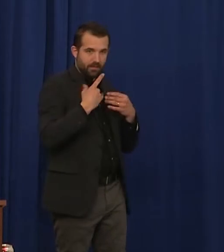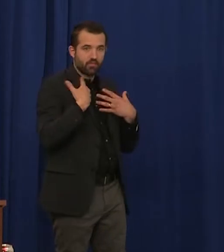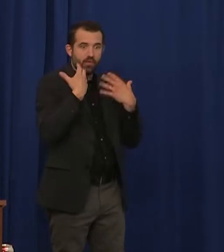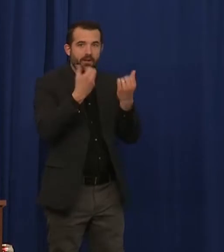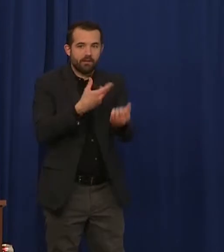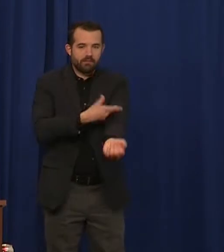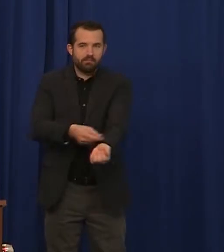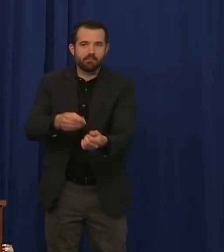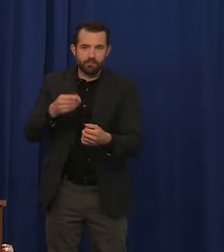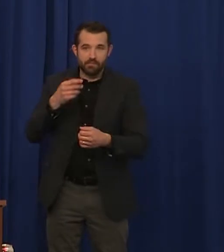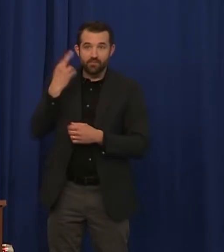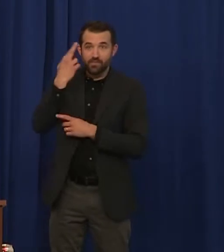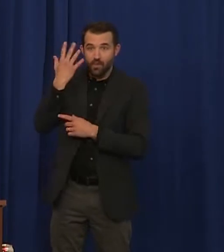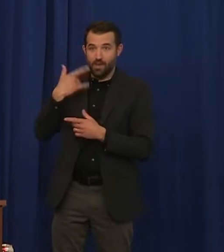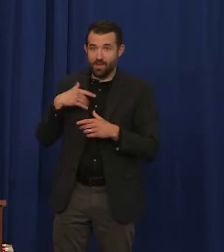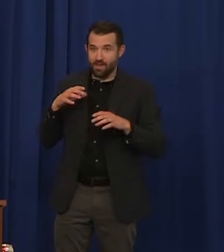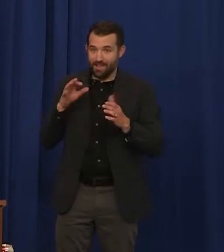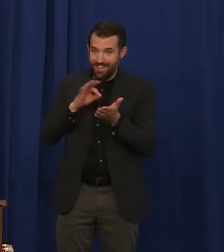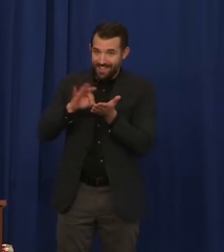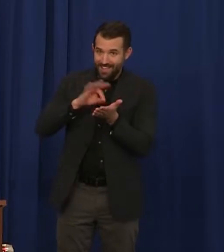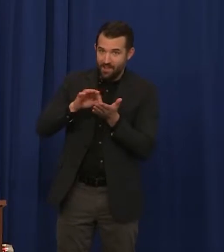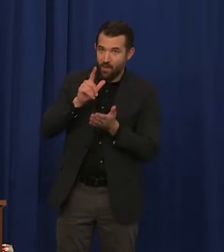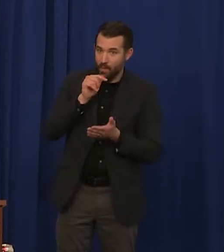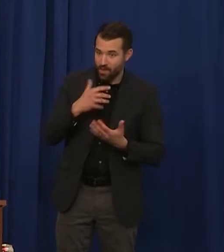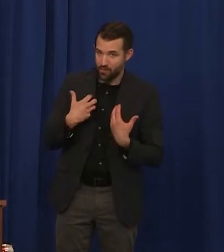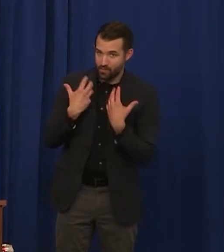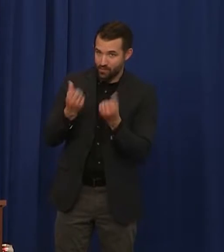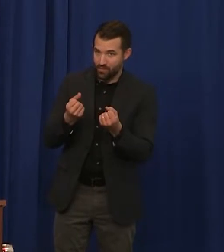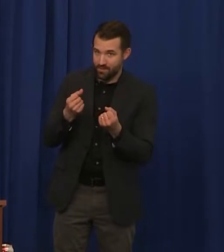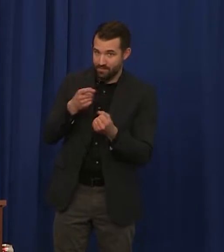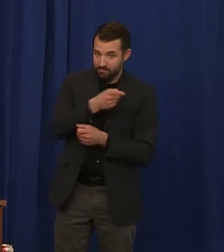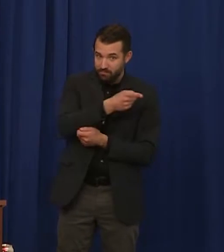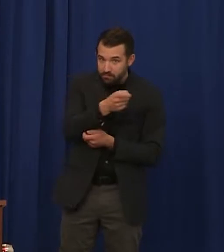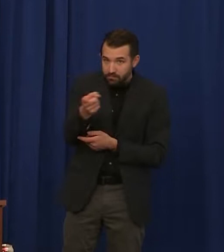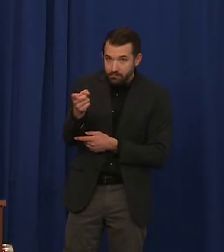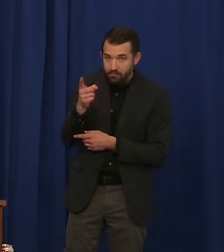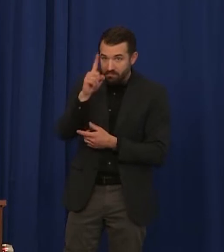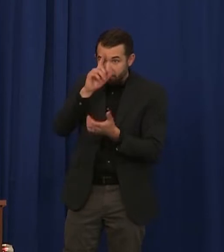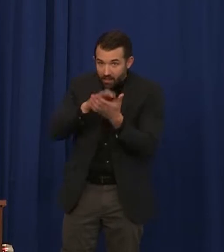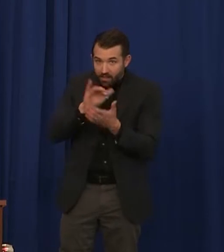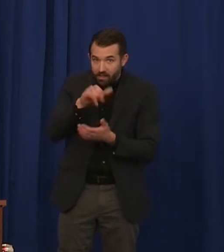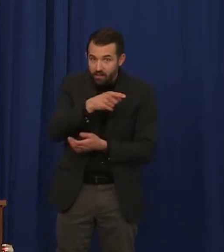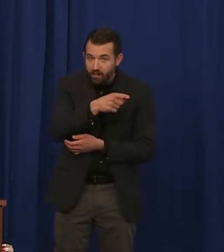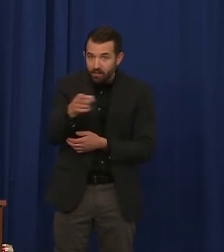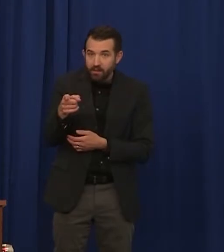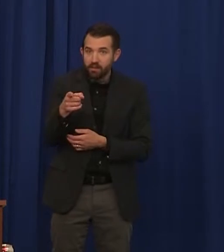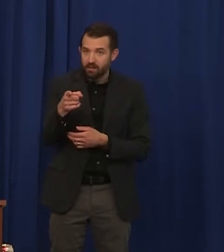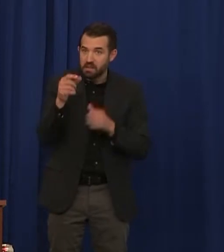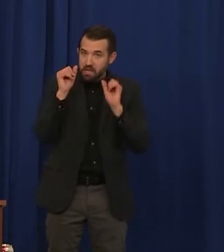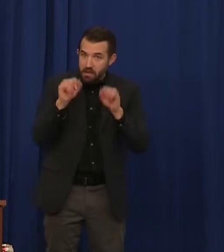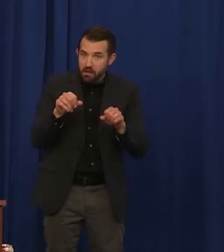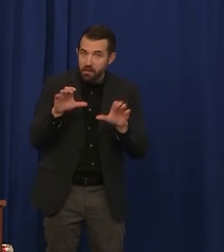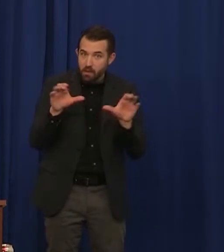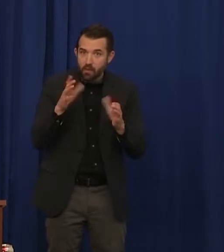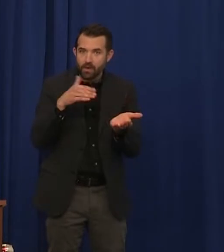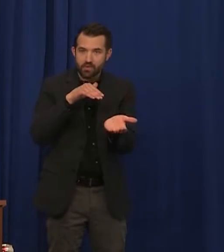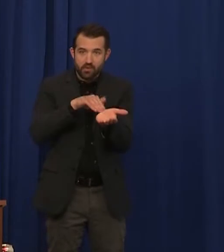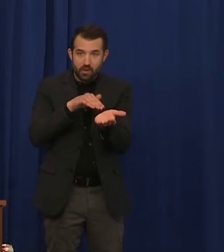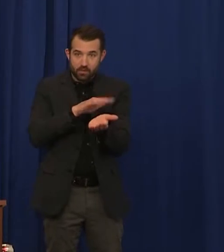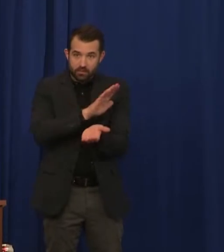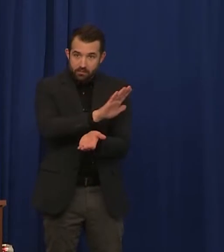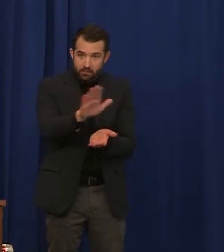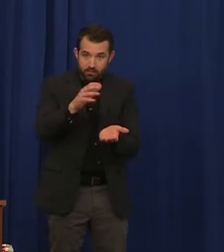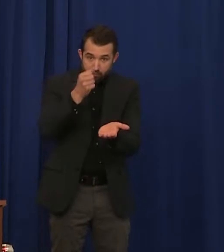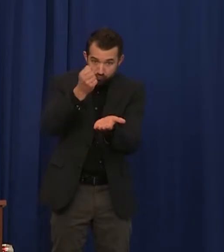individuals is so that if they and their doctor believe that donating plasma is something that they'd like to do, they will know that they